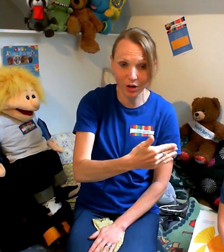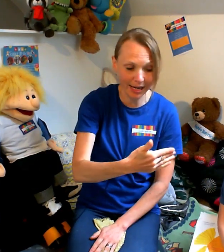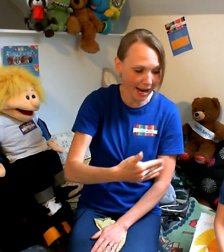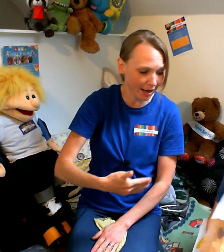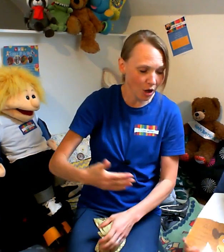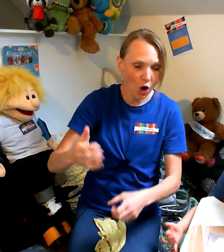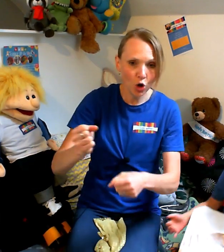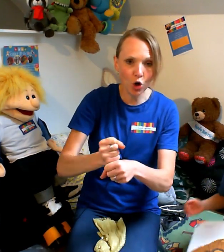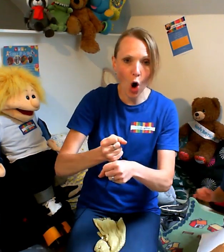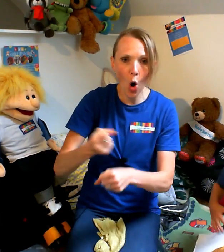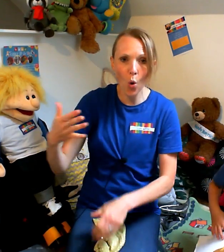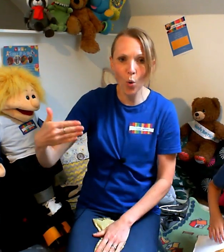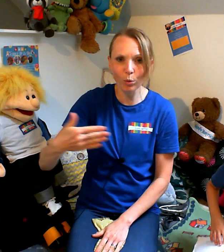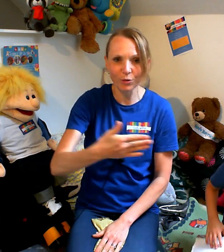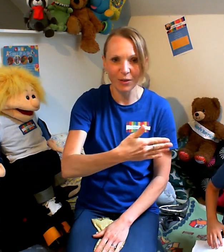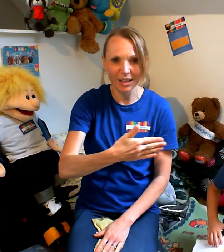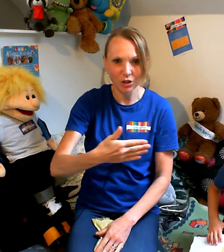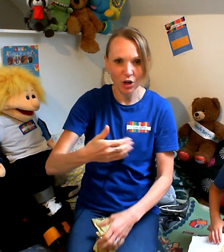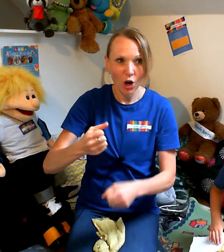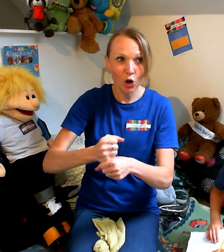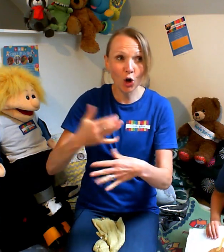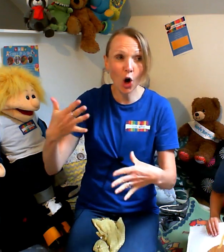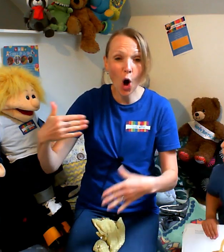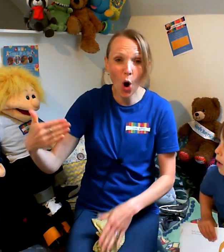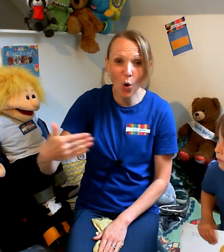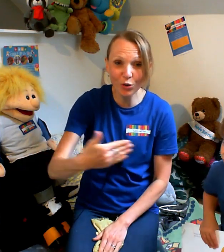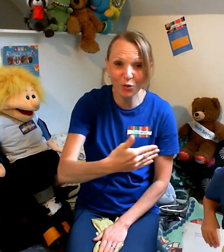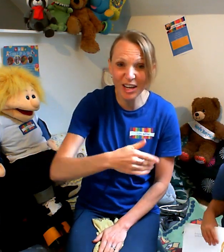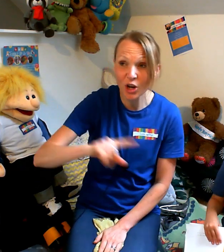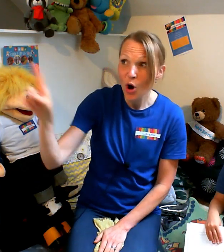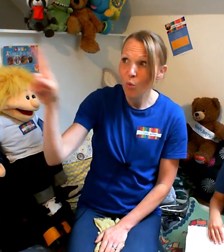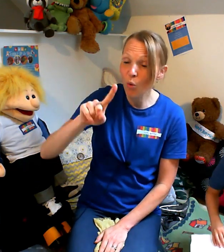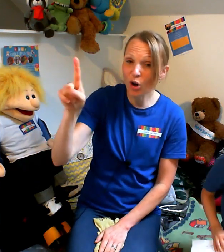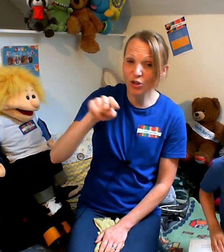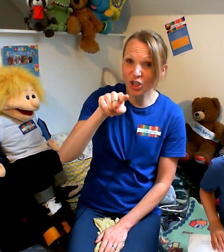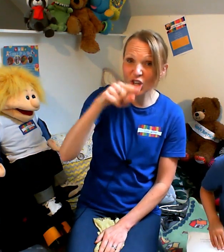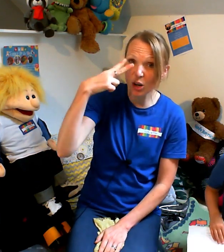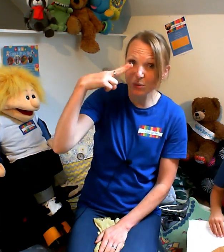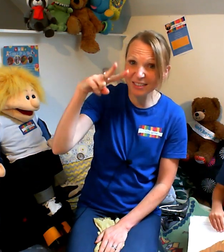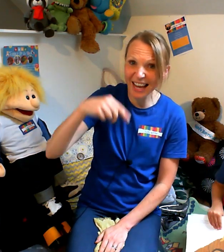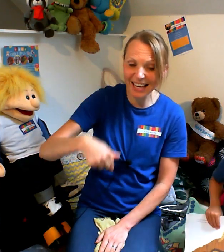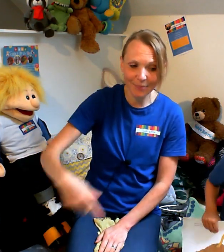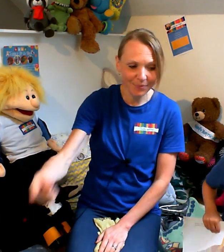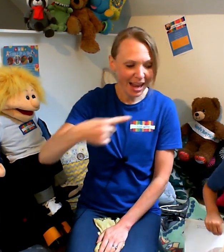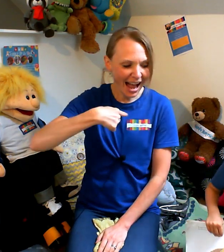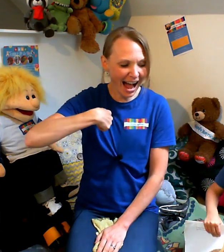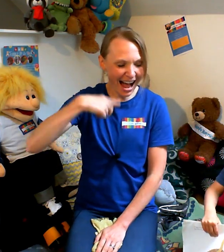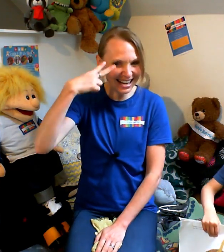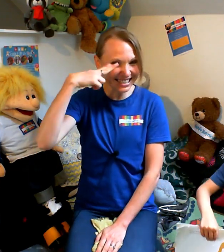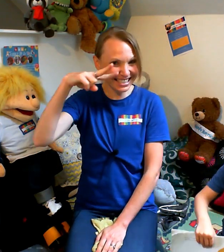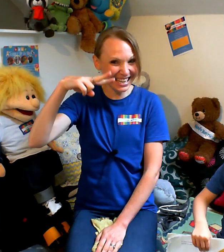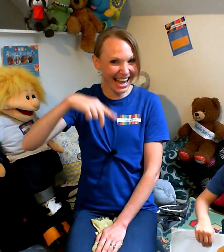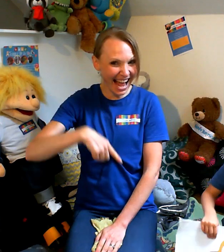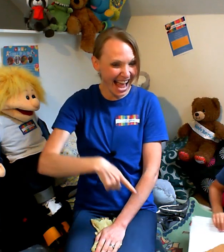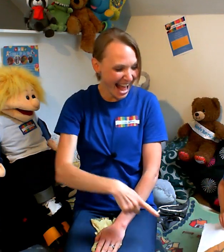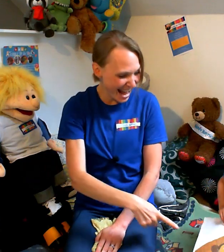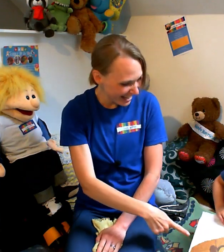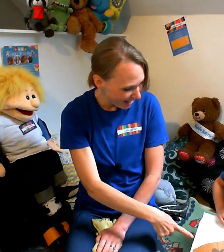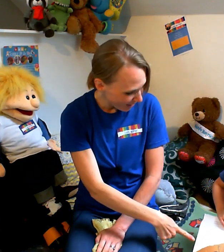at. Goldfish. Goldfish, what do you see? I see a... Who's